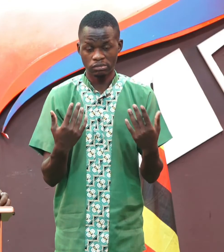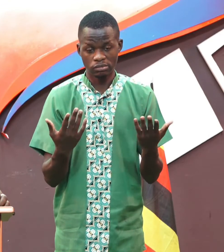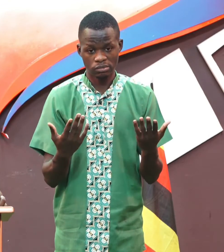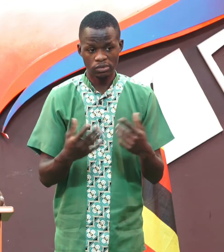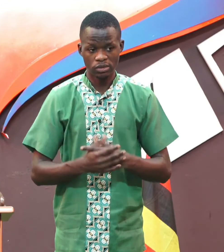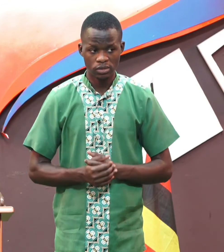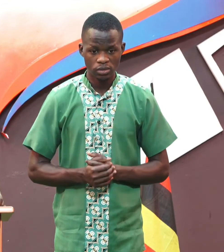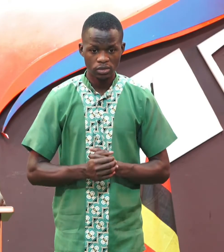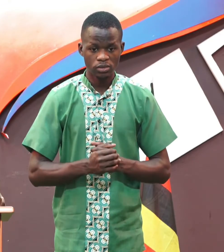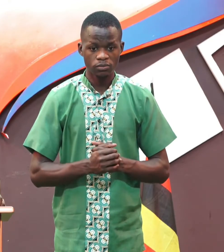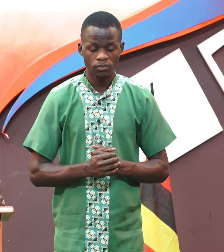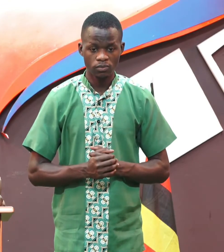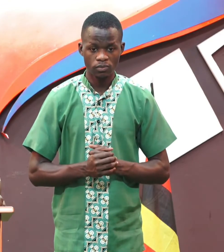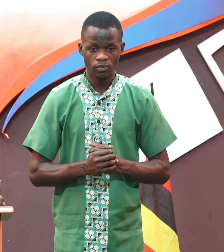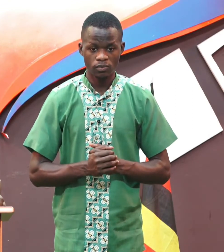weakened hands.